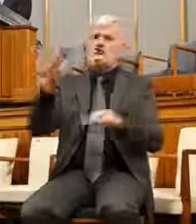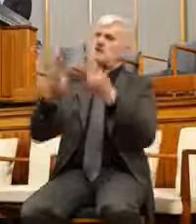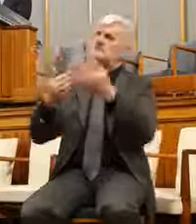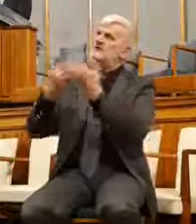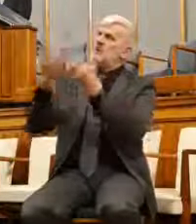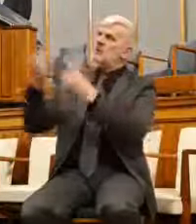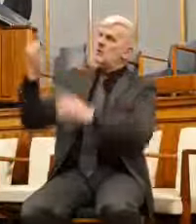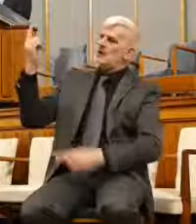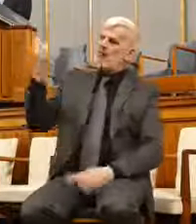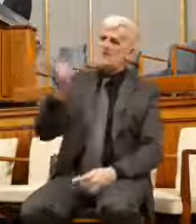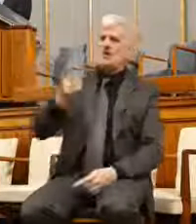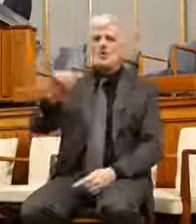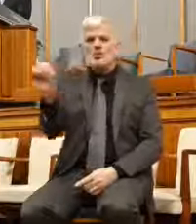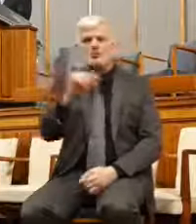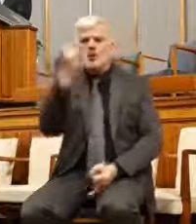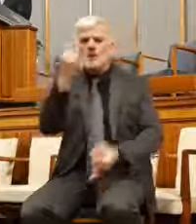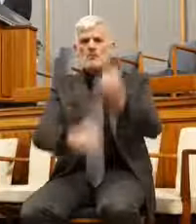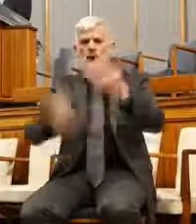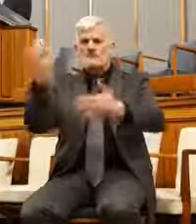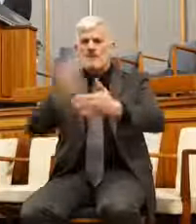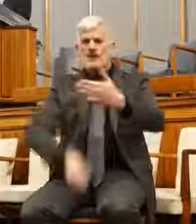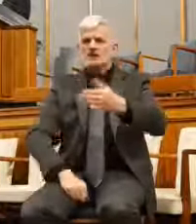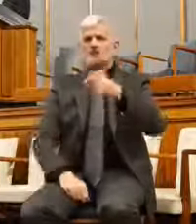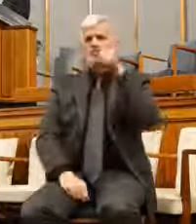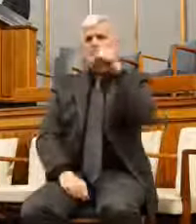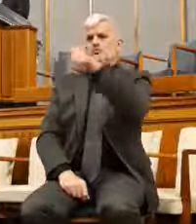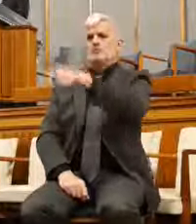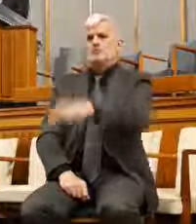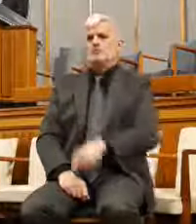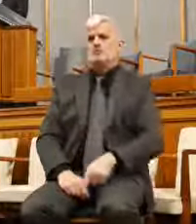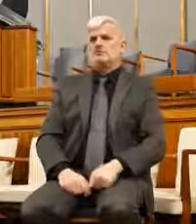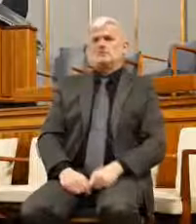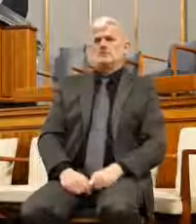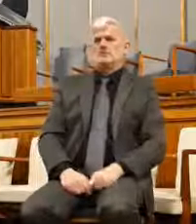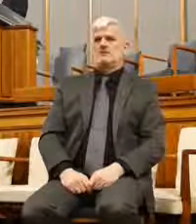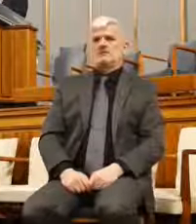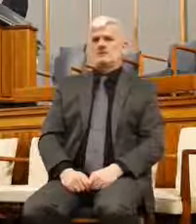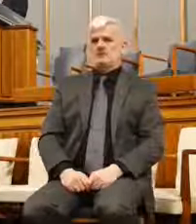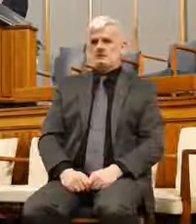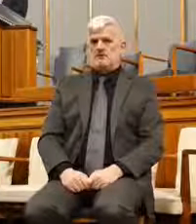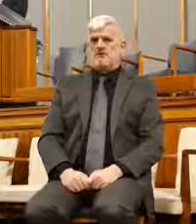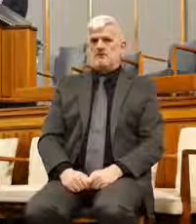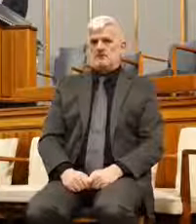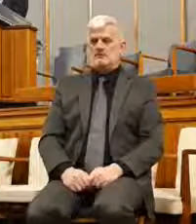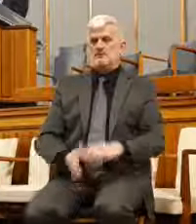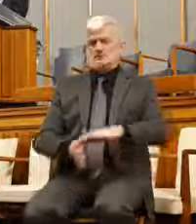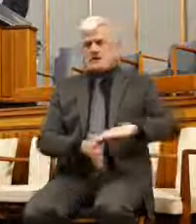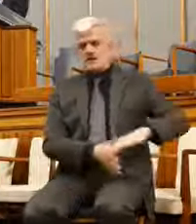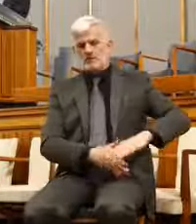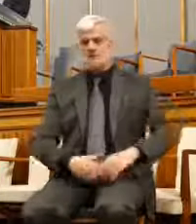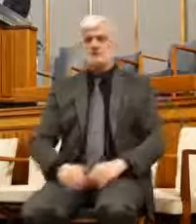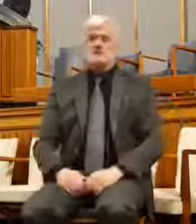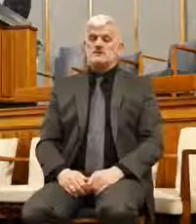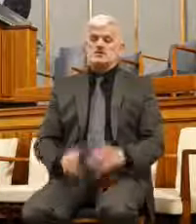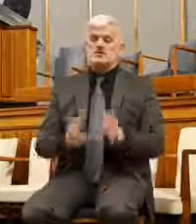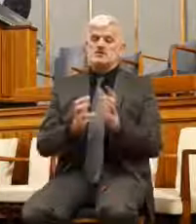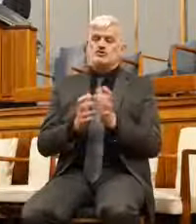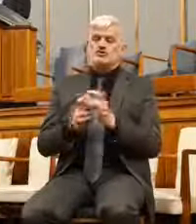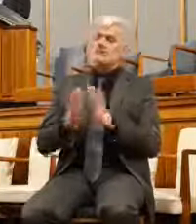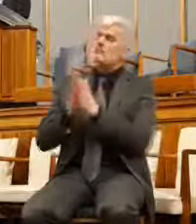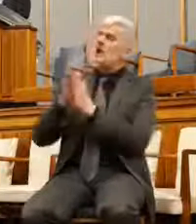judgment than for thee. At that time Jesus answered and said, I